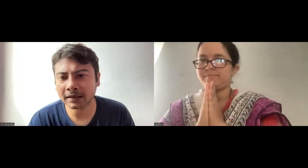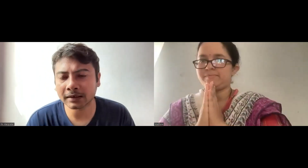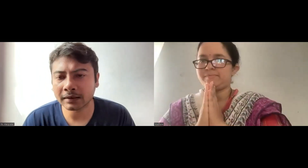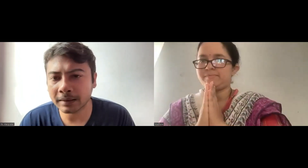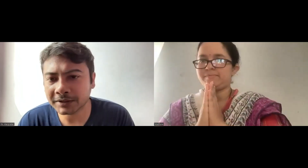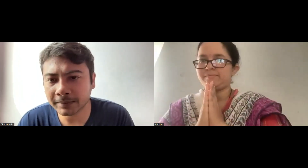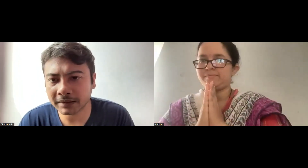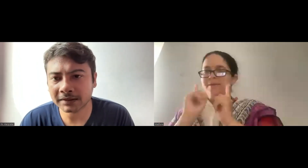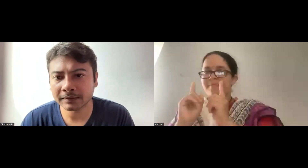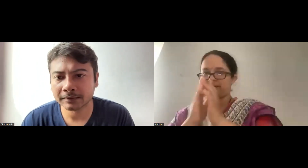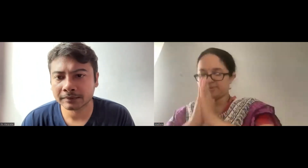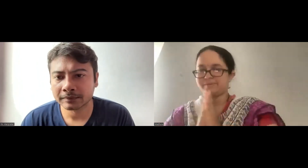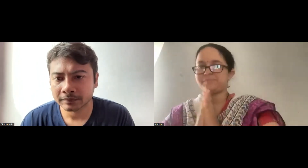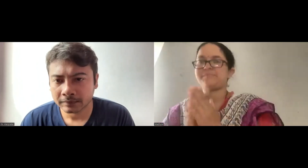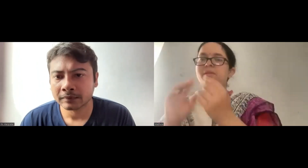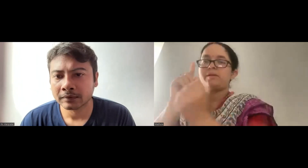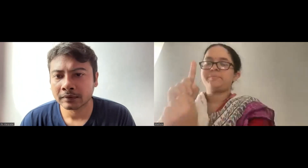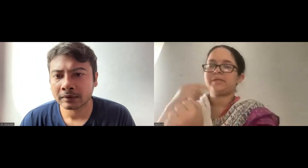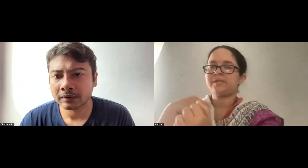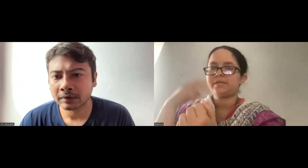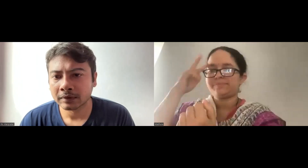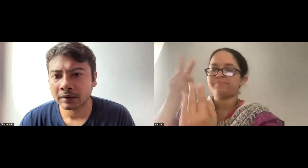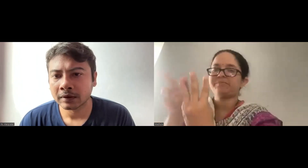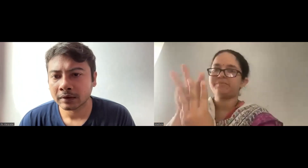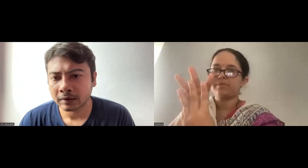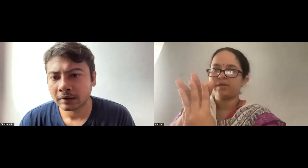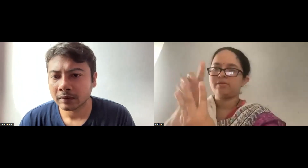Hare Krishna, Namaste, Mataji. Hare Krishna.